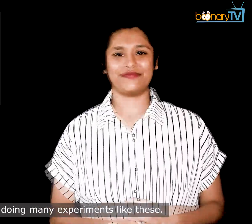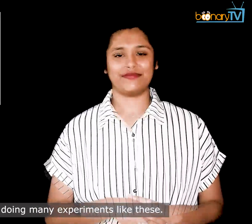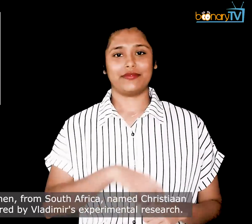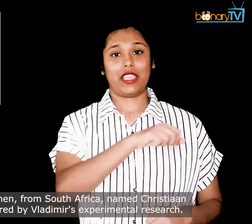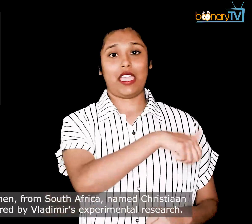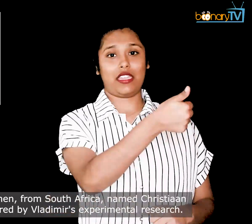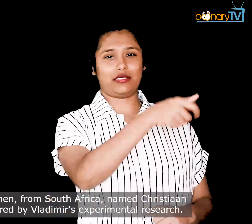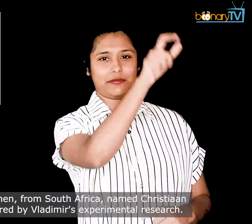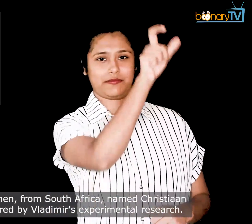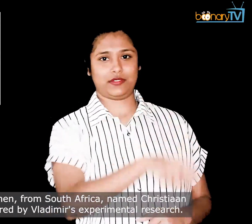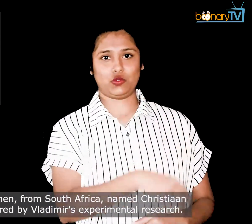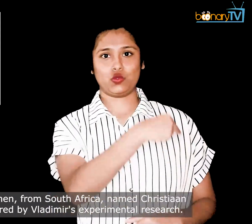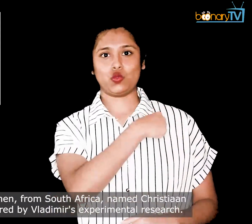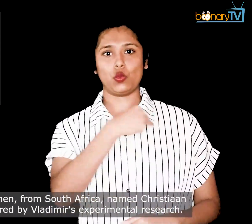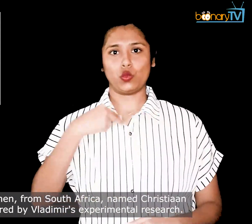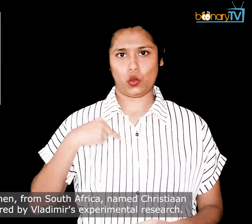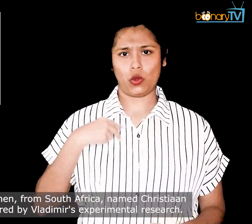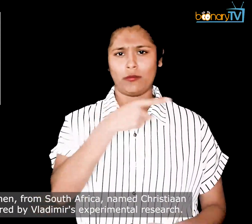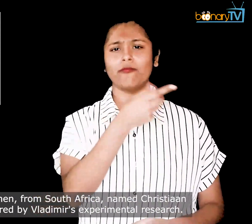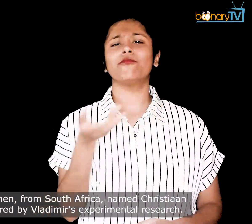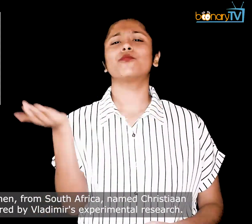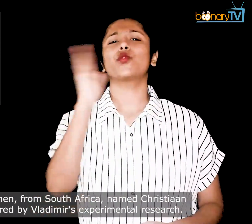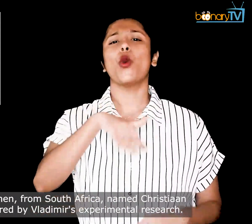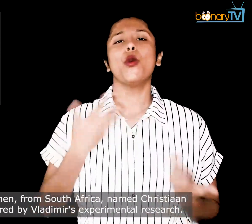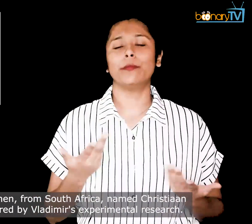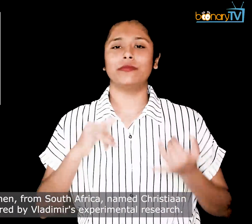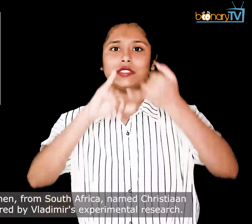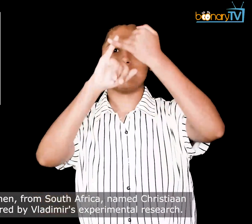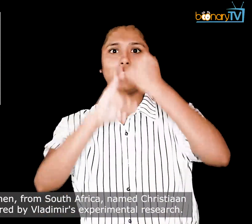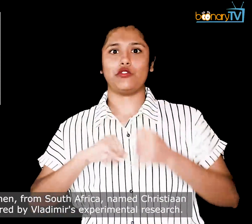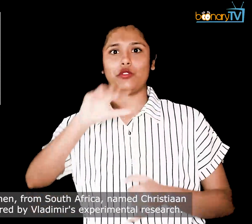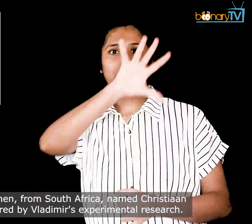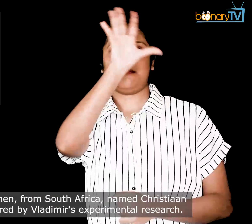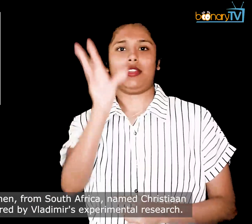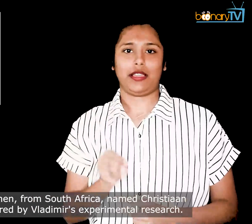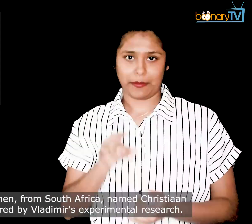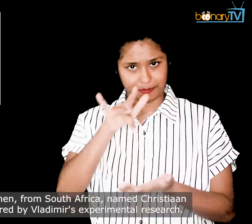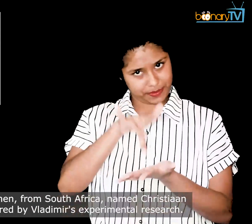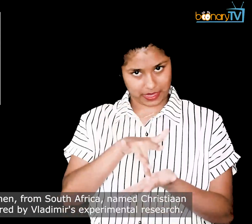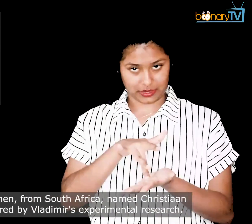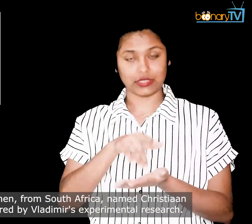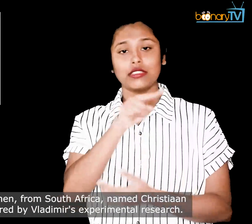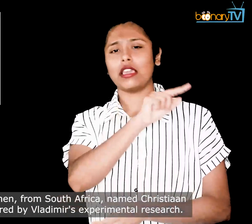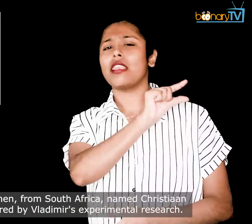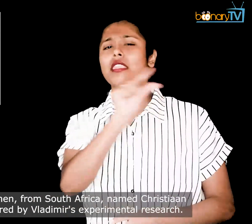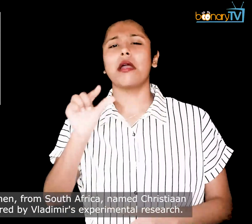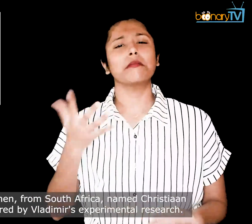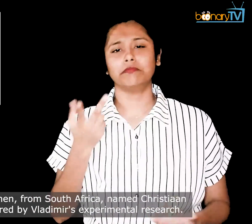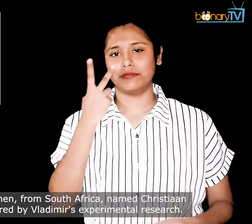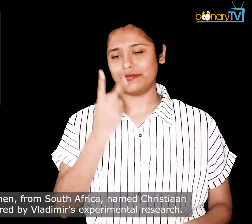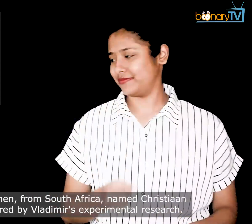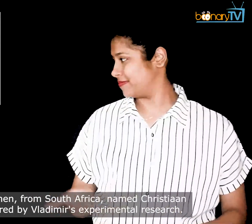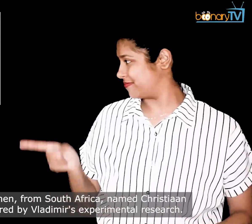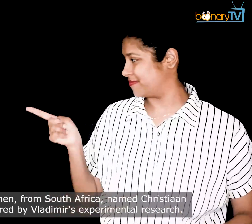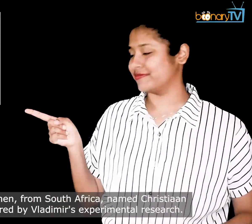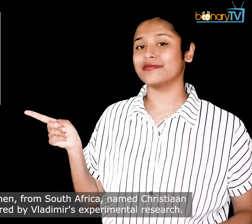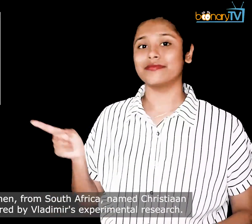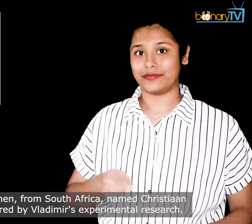Another surgeon then from South Africa named Christian Bernard